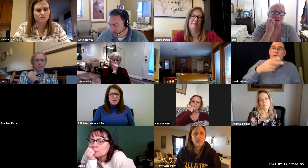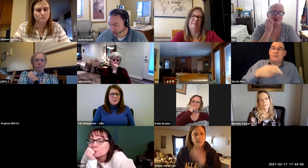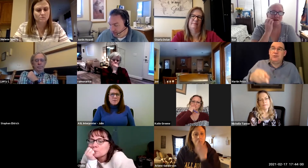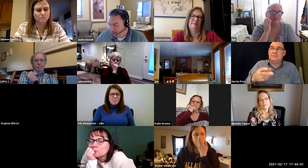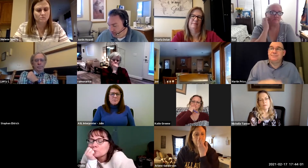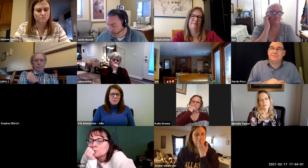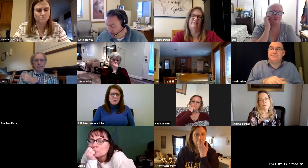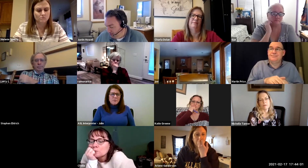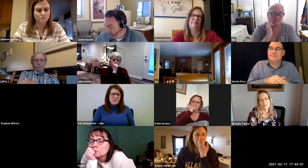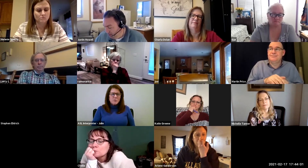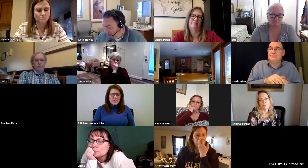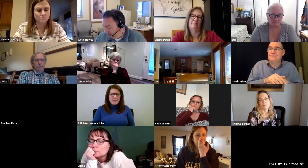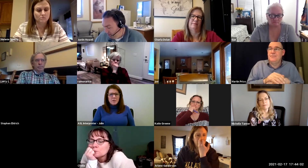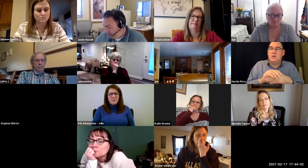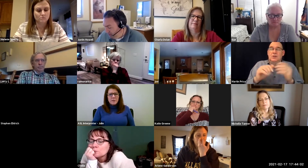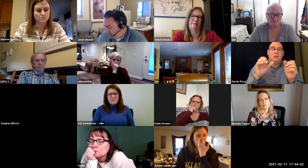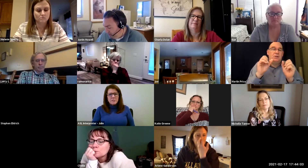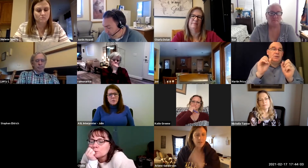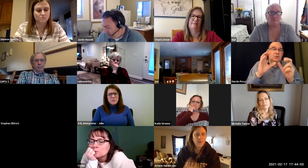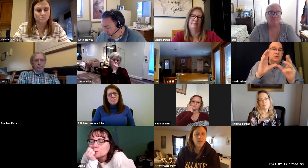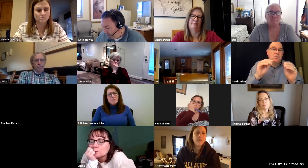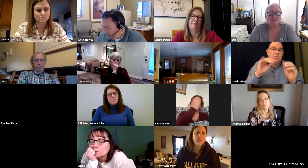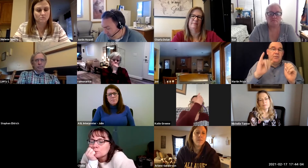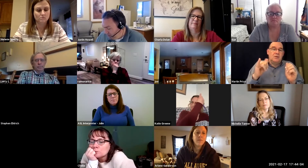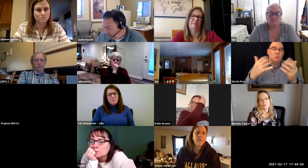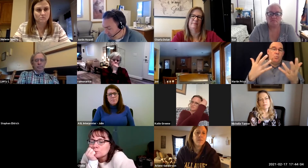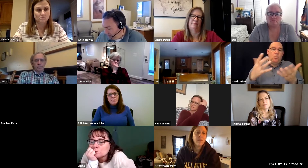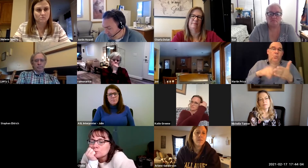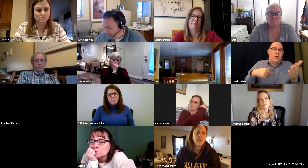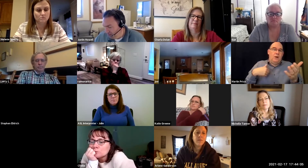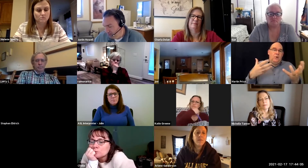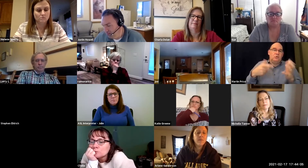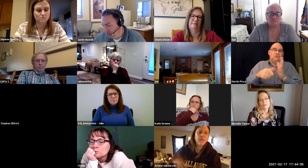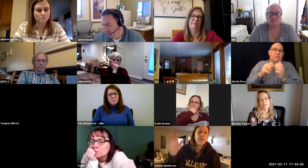to people, to deaf and hard of hearing individuals.